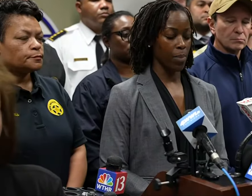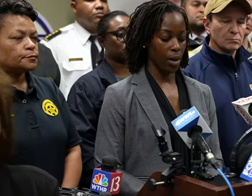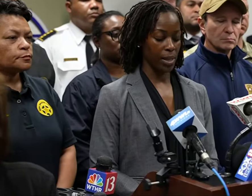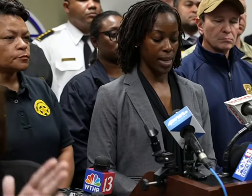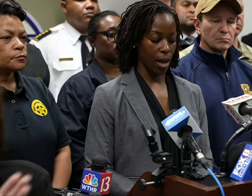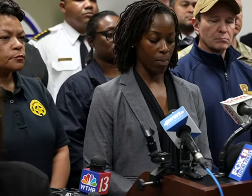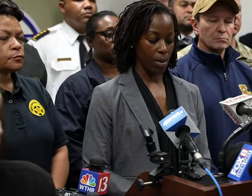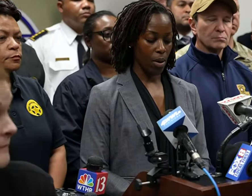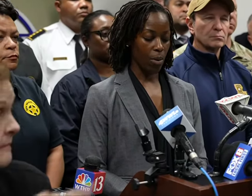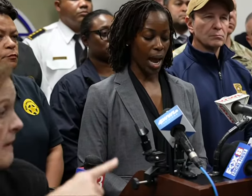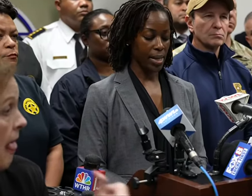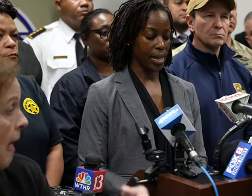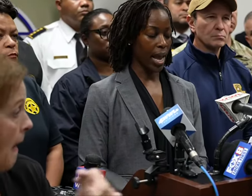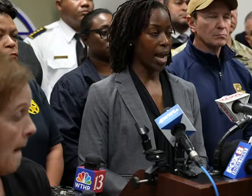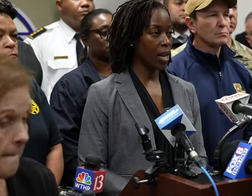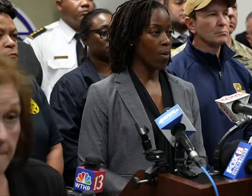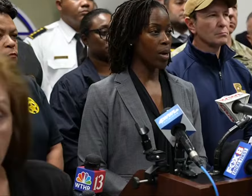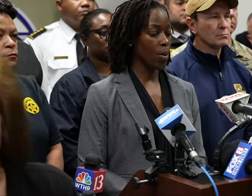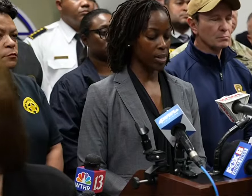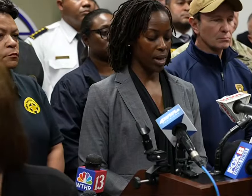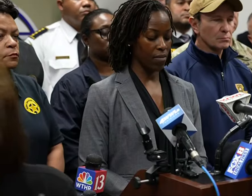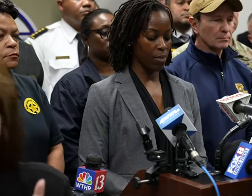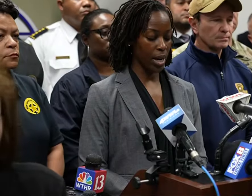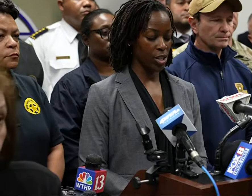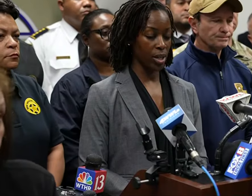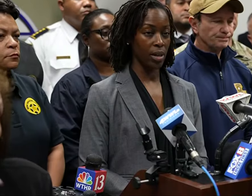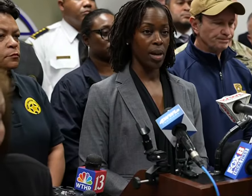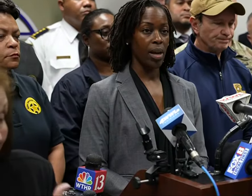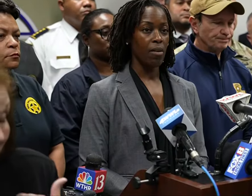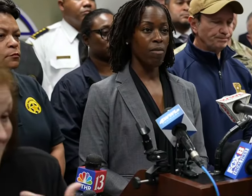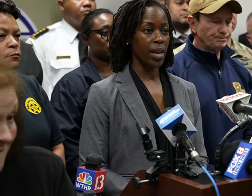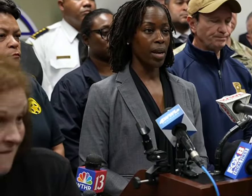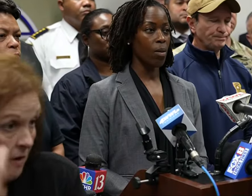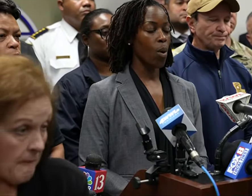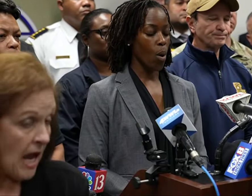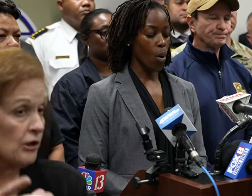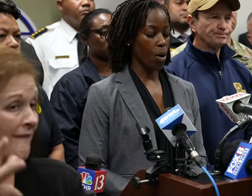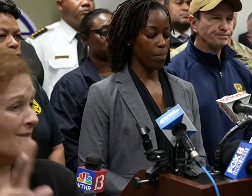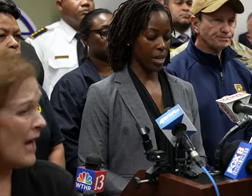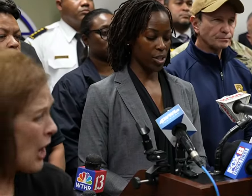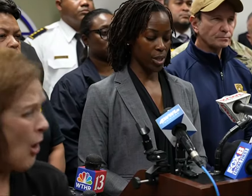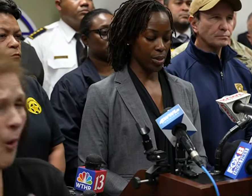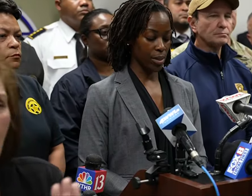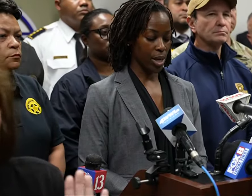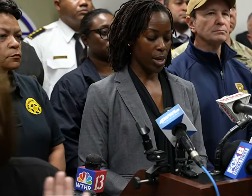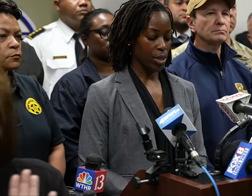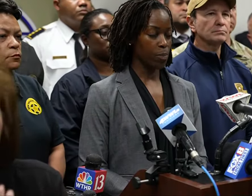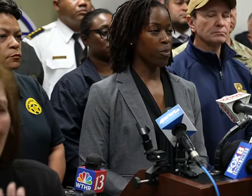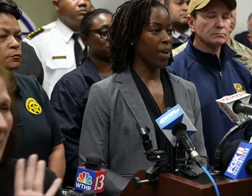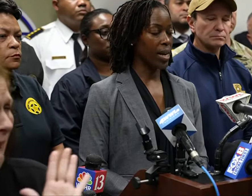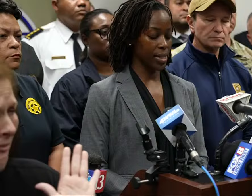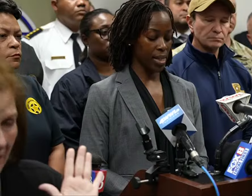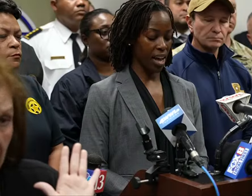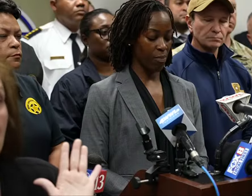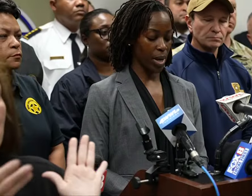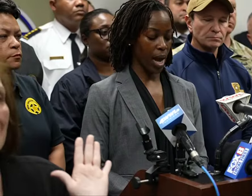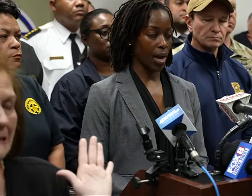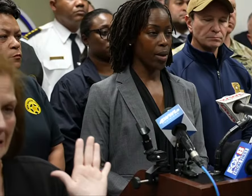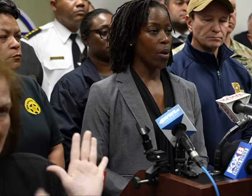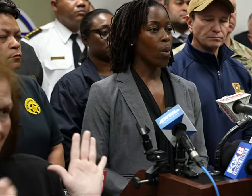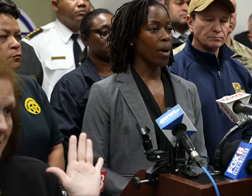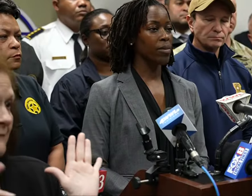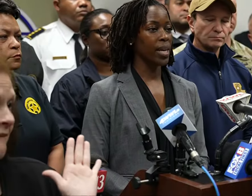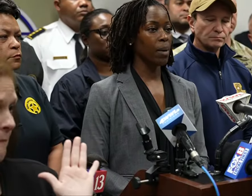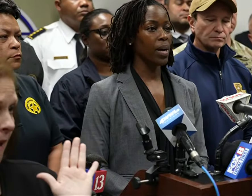Asking the public's help. We're asking anyone who has information, video, or pictures to provide it to the